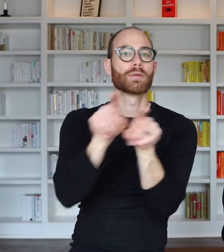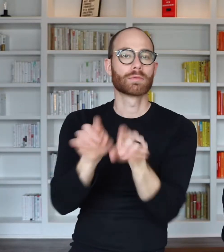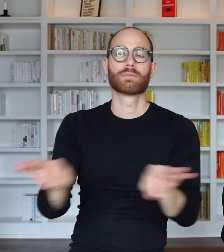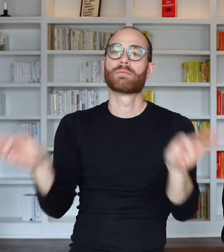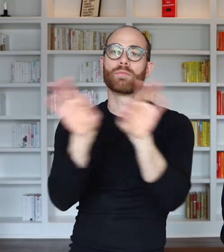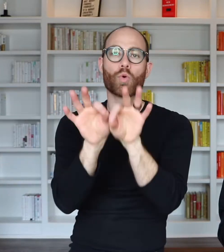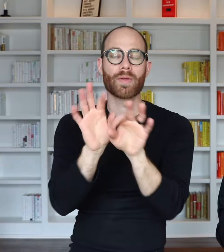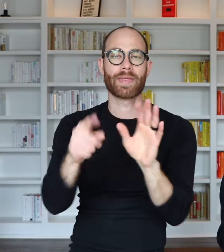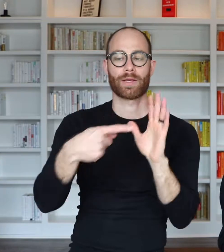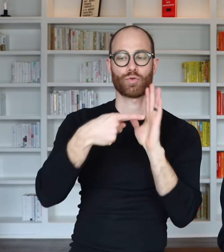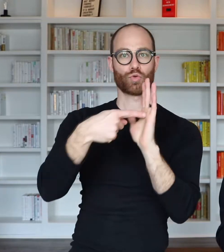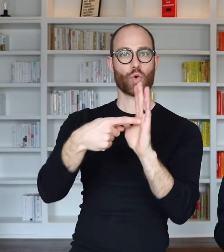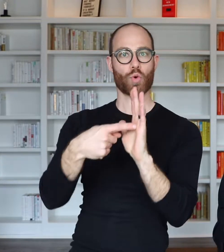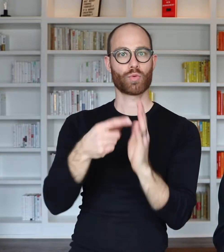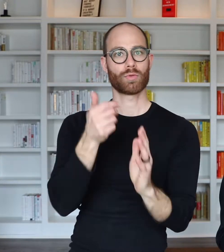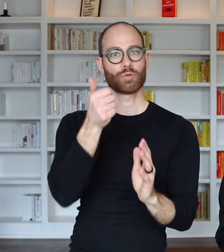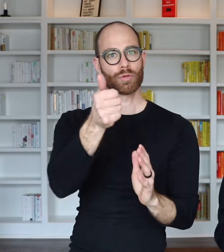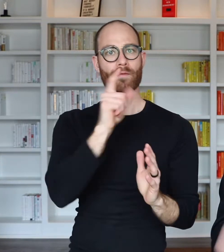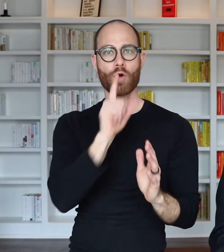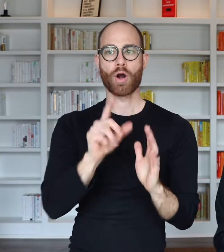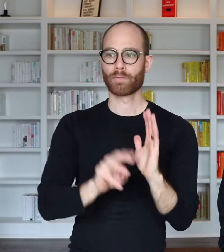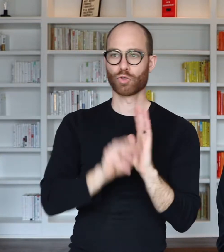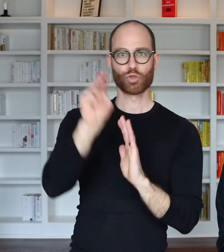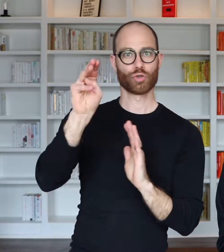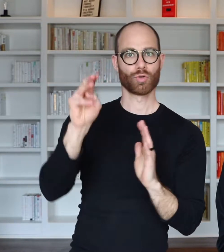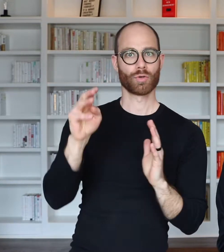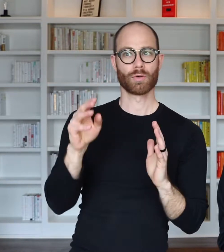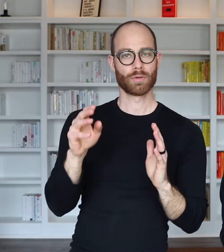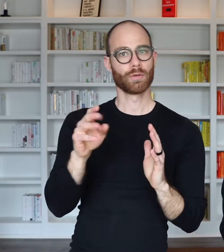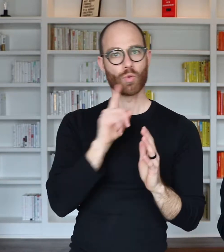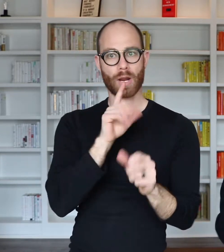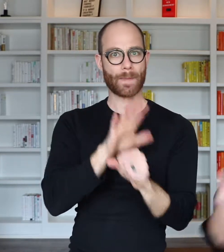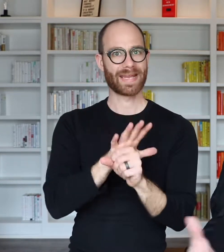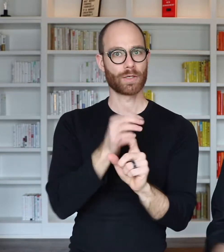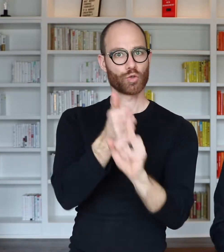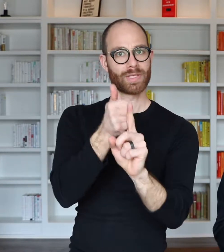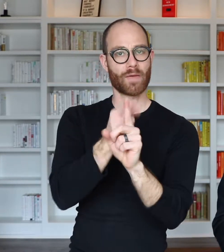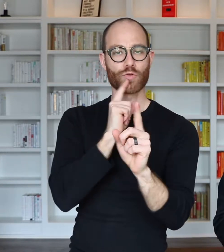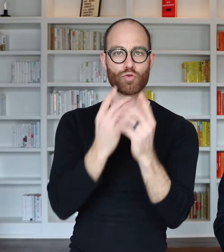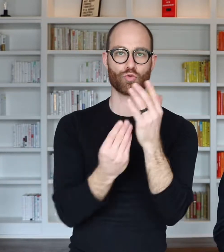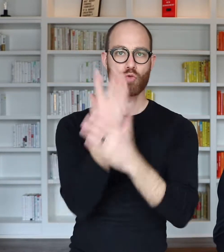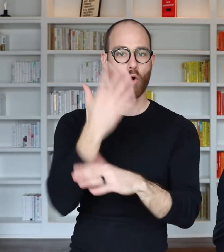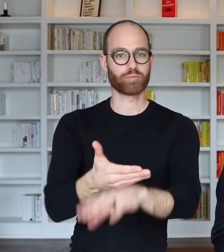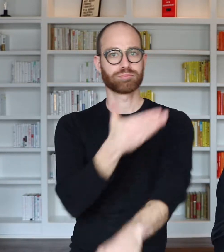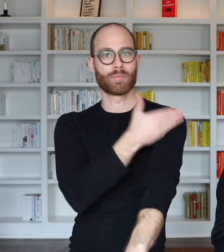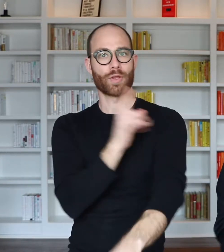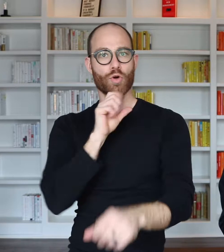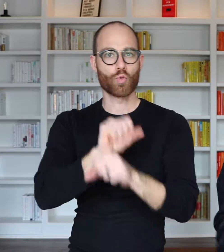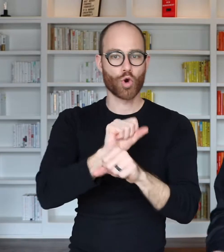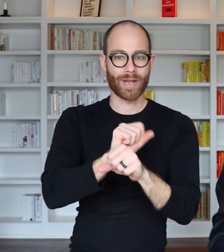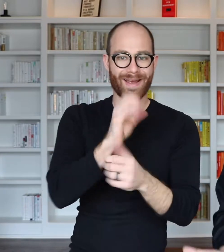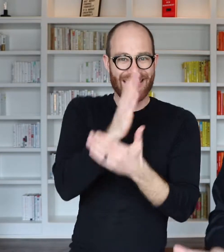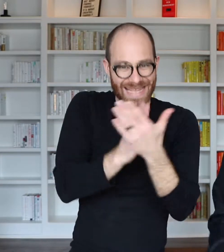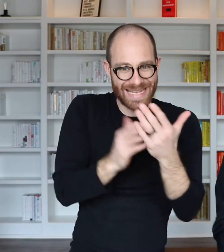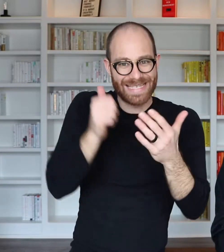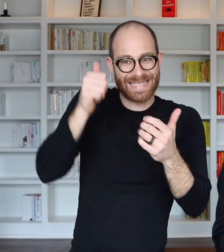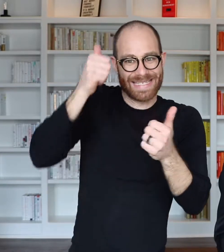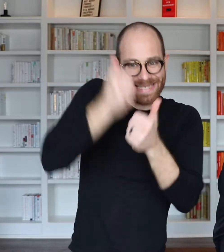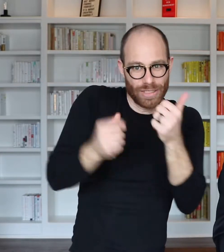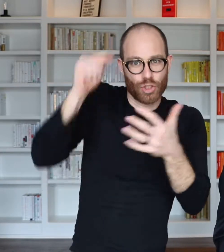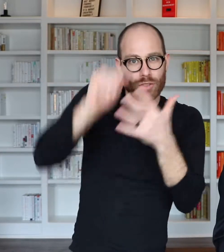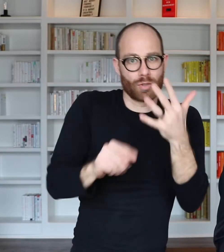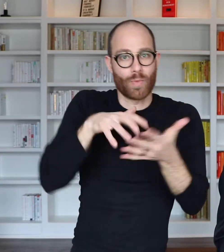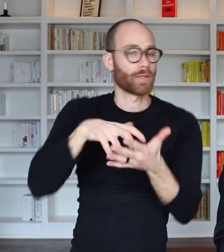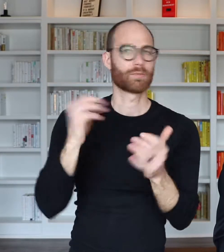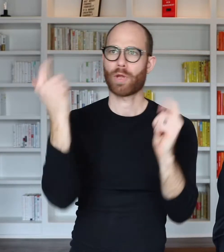shows a level of maturity and depth and commitment to personal growth that you are working on each of those weaknesses. We all have weaknesses.